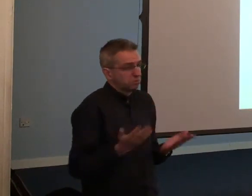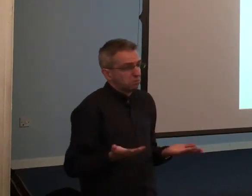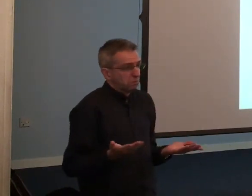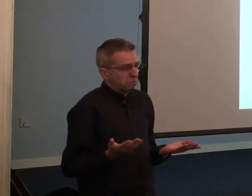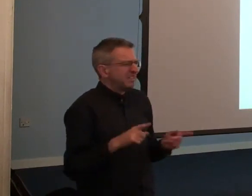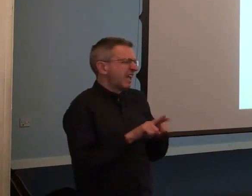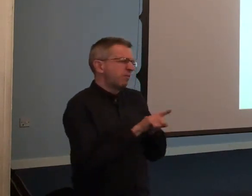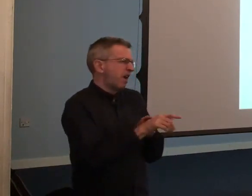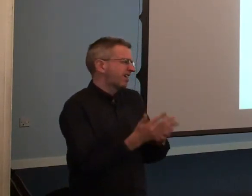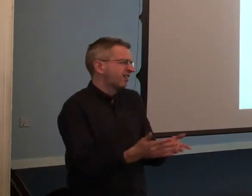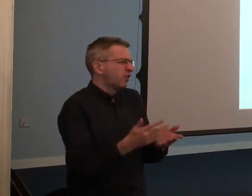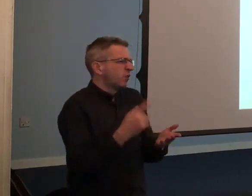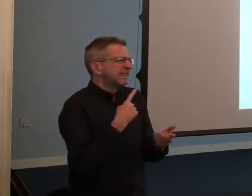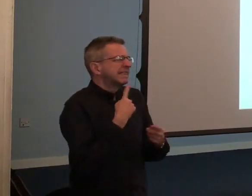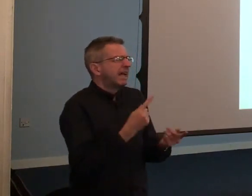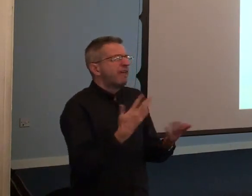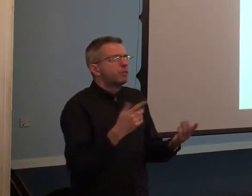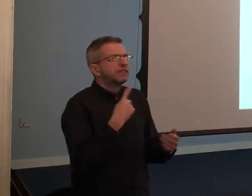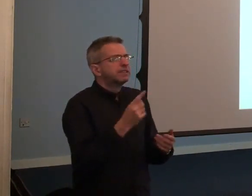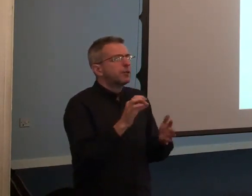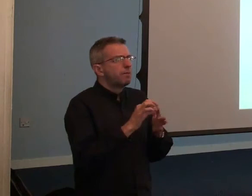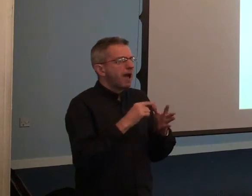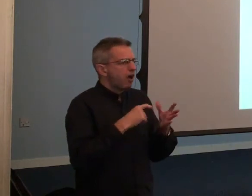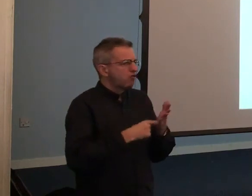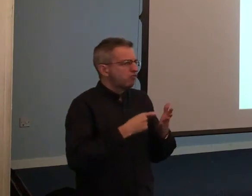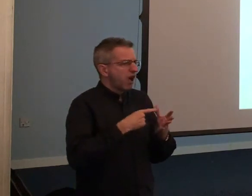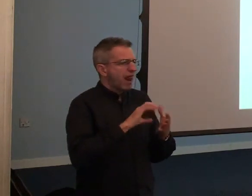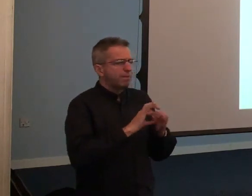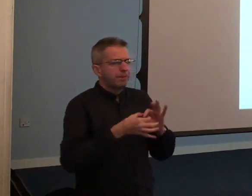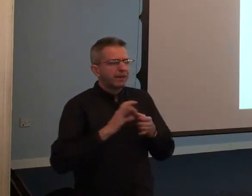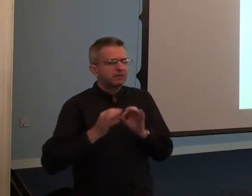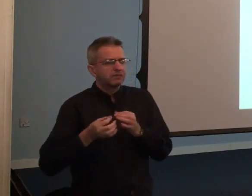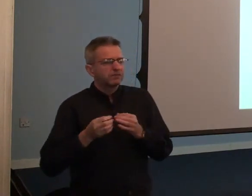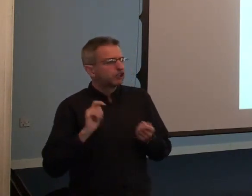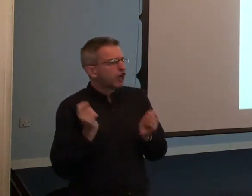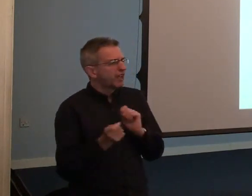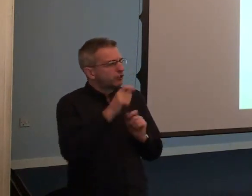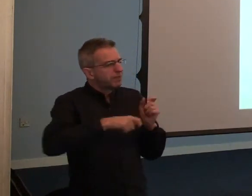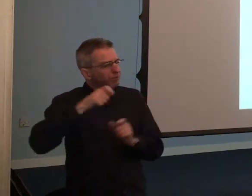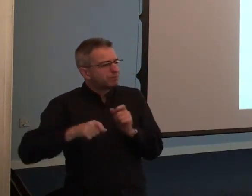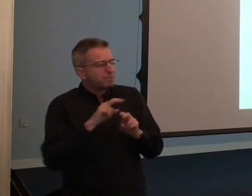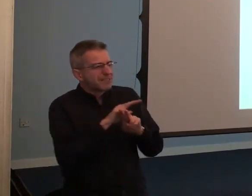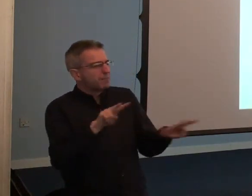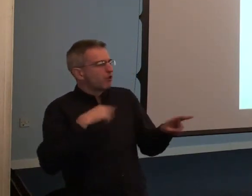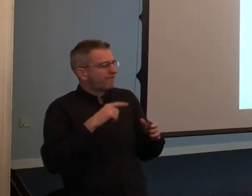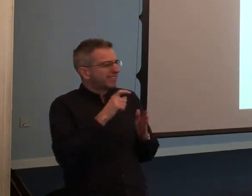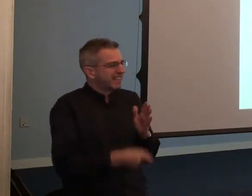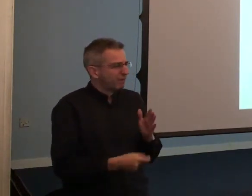Maybe we could include other disabled people. We could have included other physical ones. You know, we also have, they said that the Paralympics